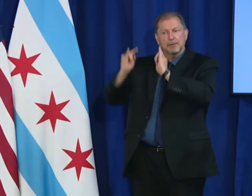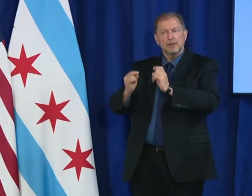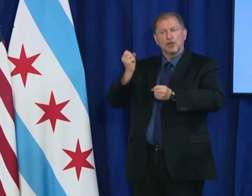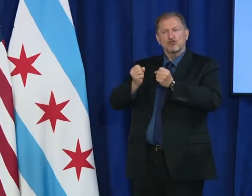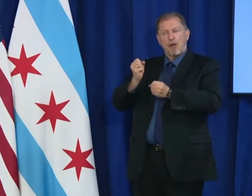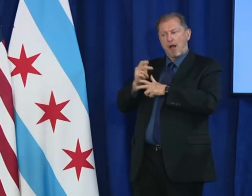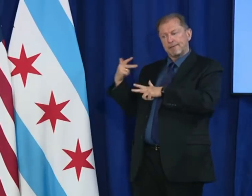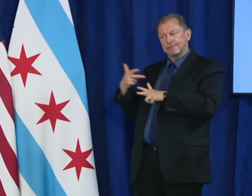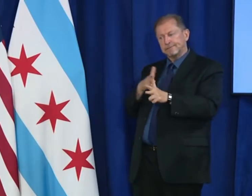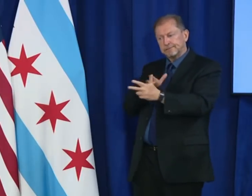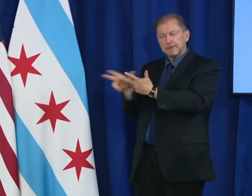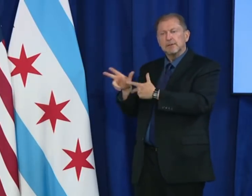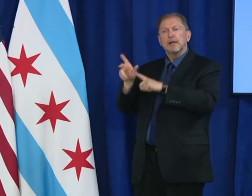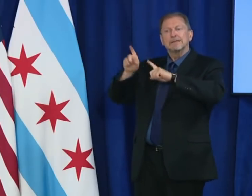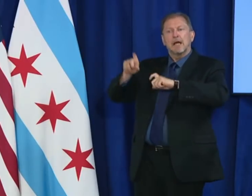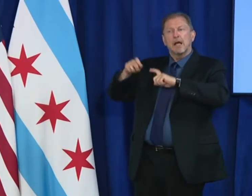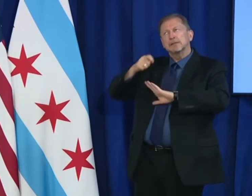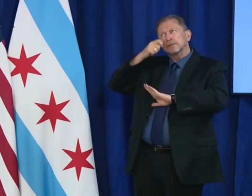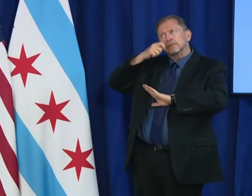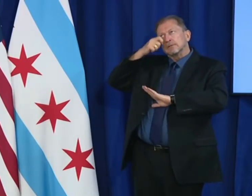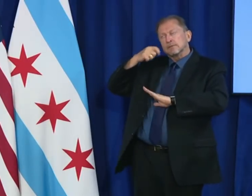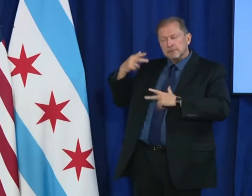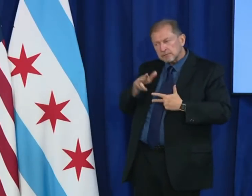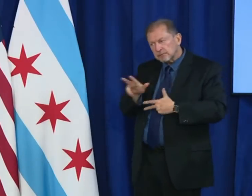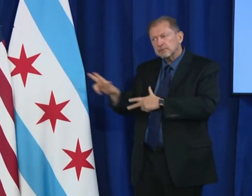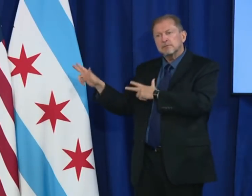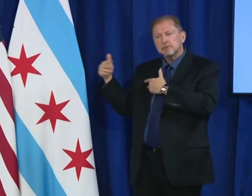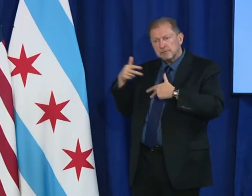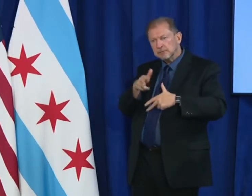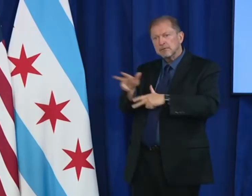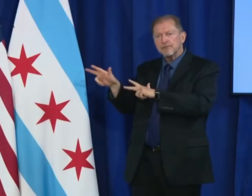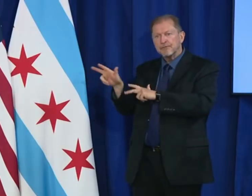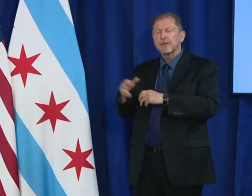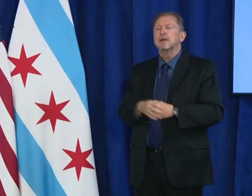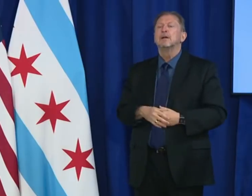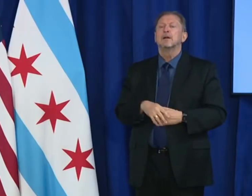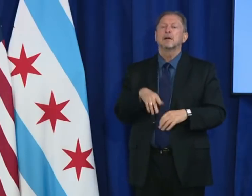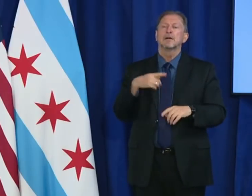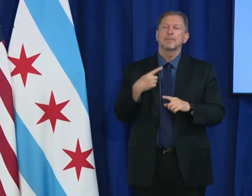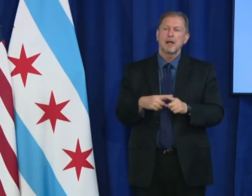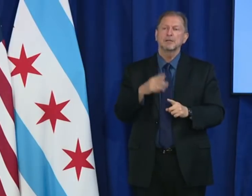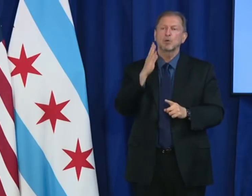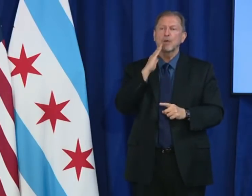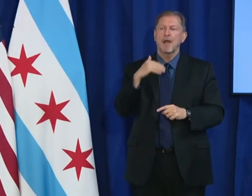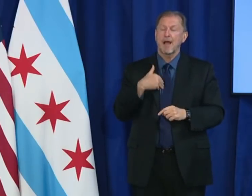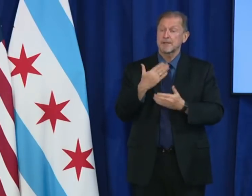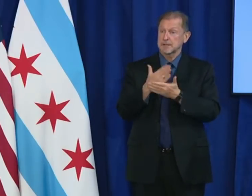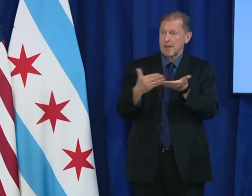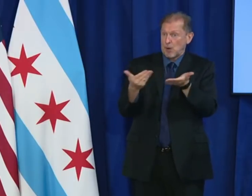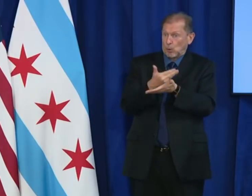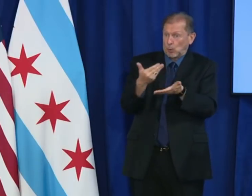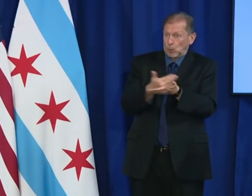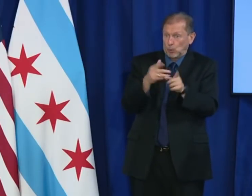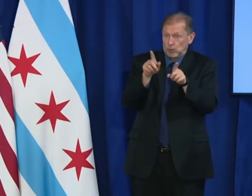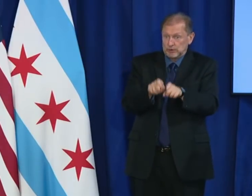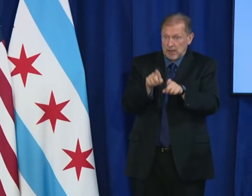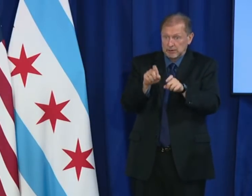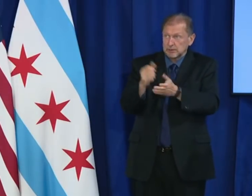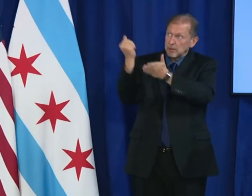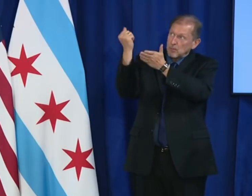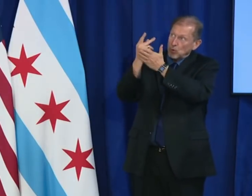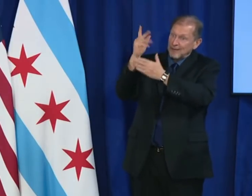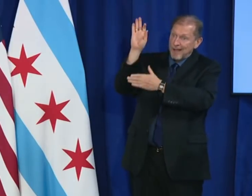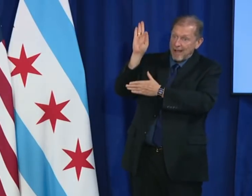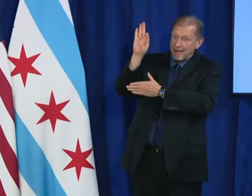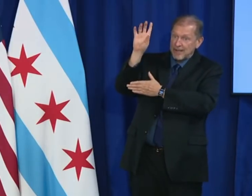And we'll be sharing some additional information related both to new tests that are now available and FDA approved